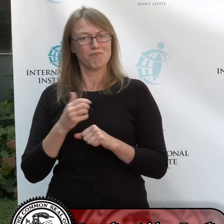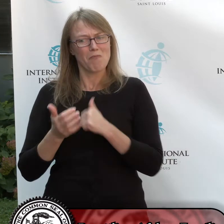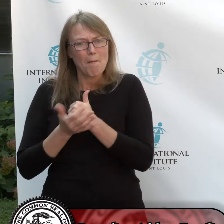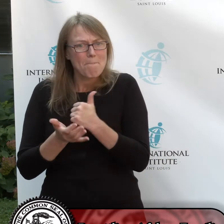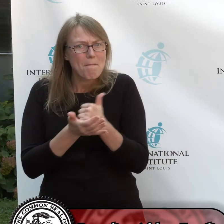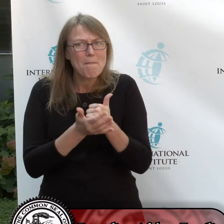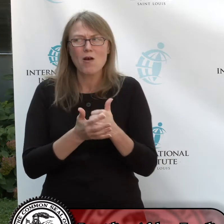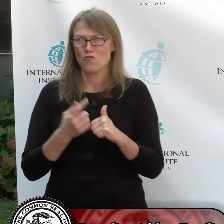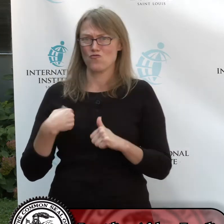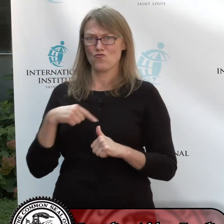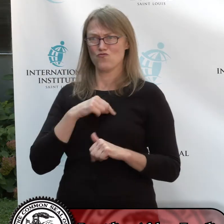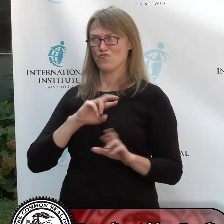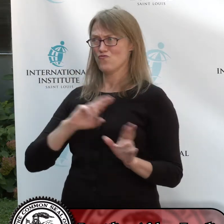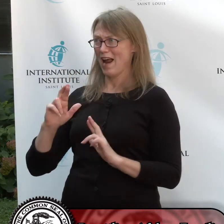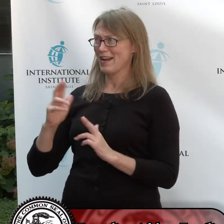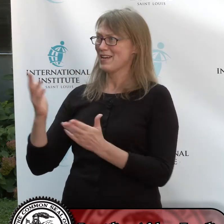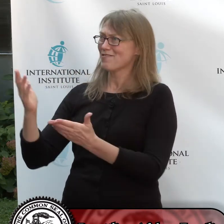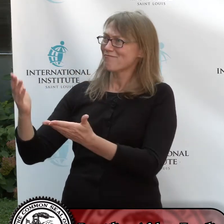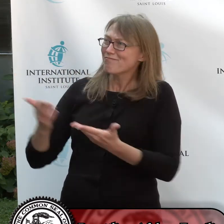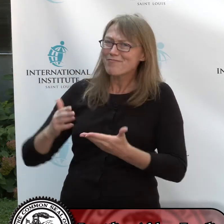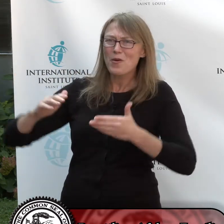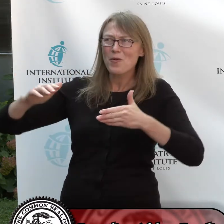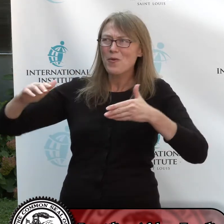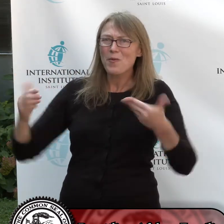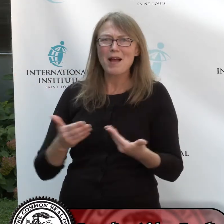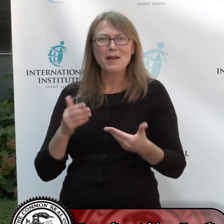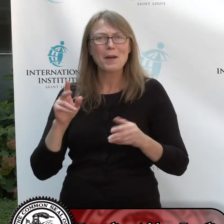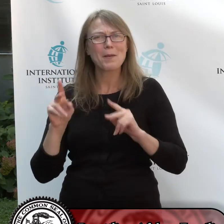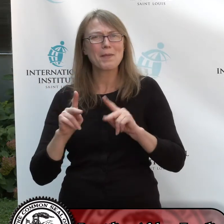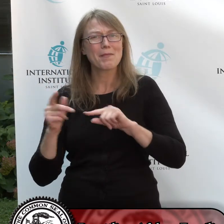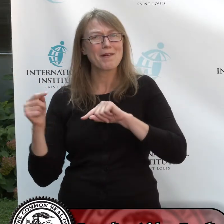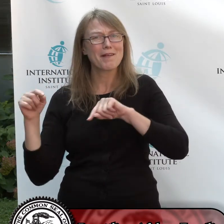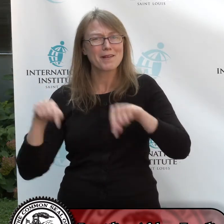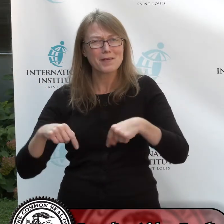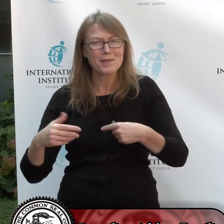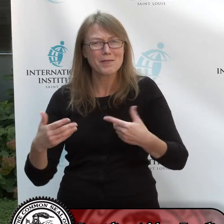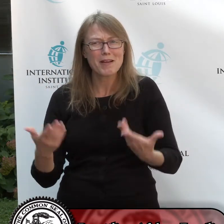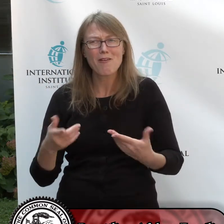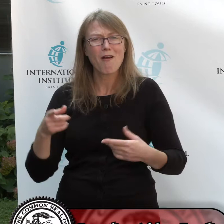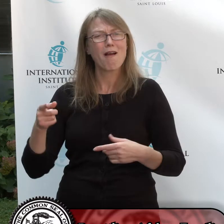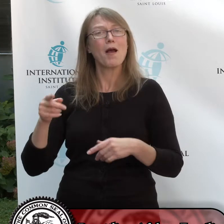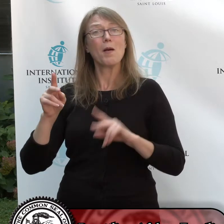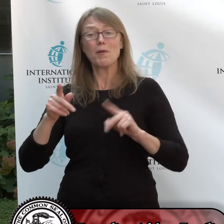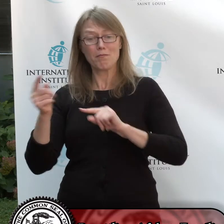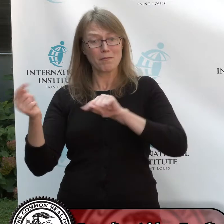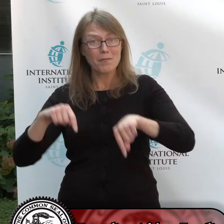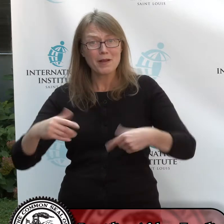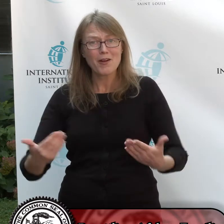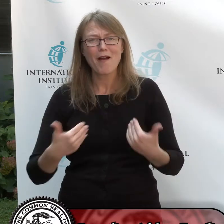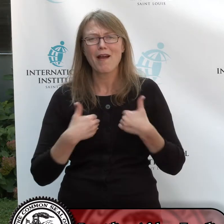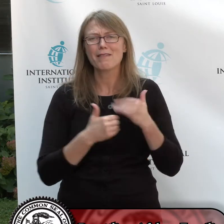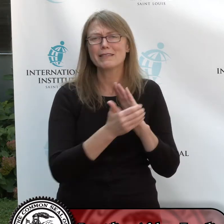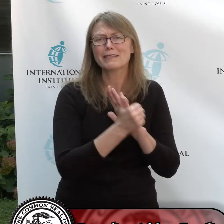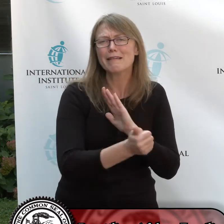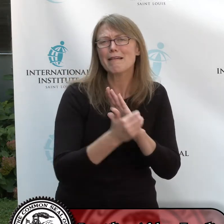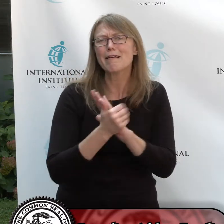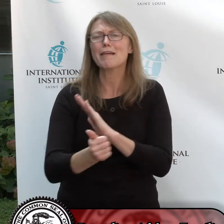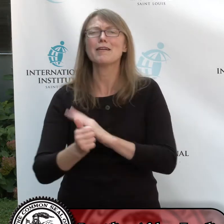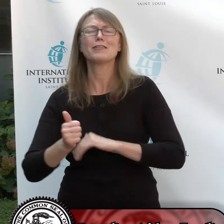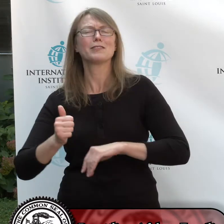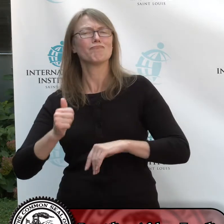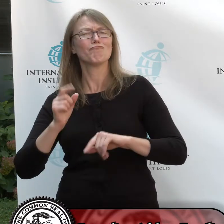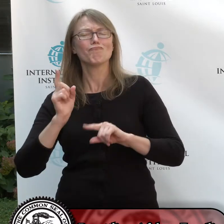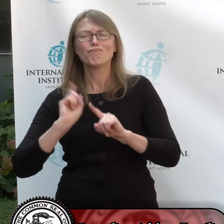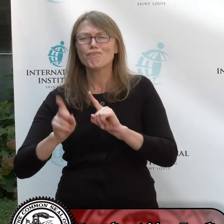who will bring skills, talent, and culture that will enrich our community. We're grateful to